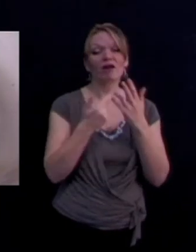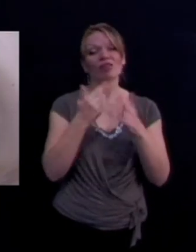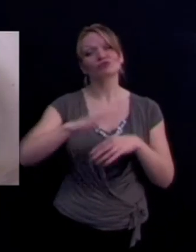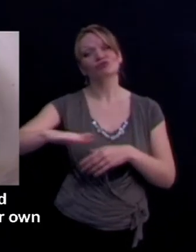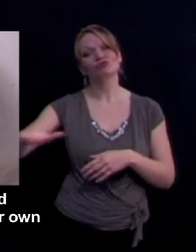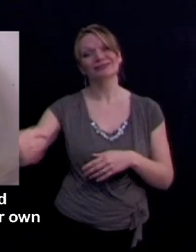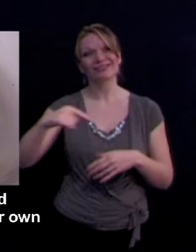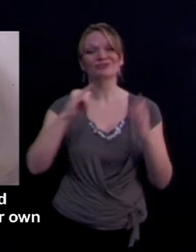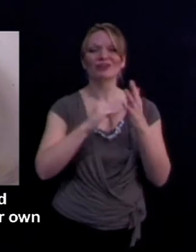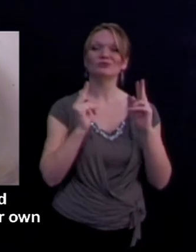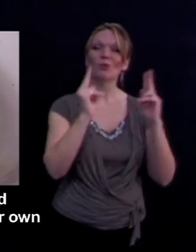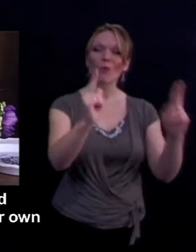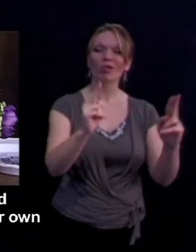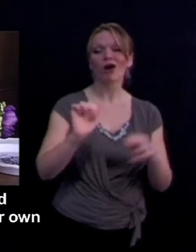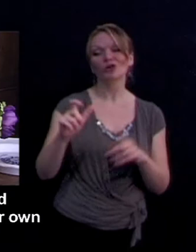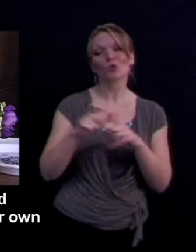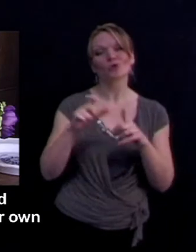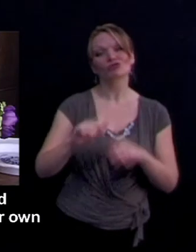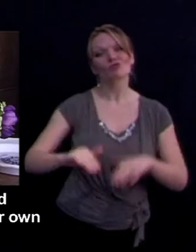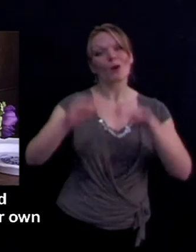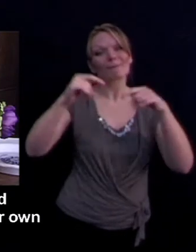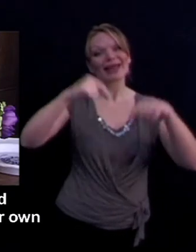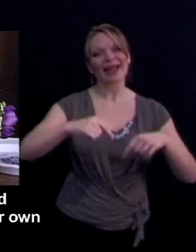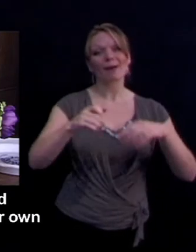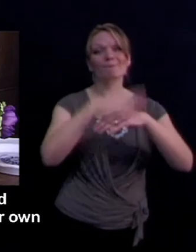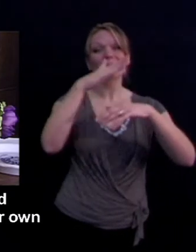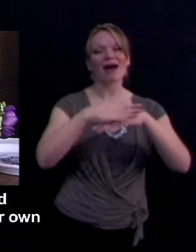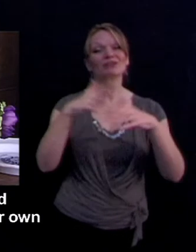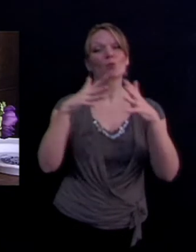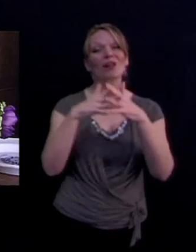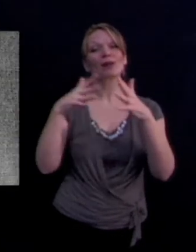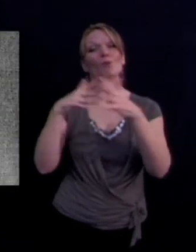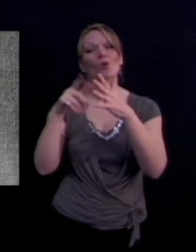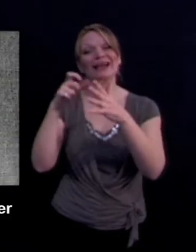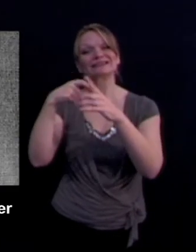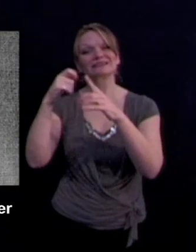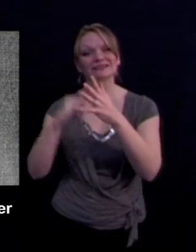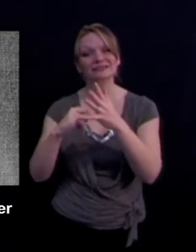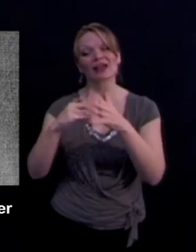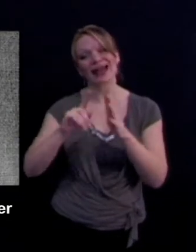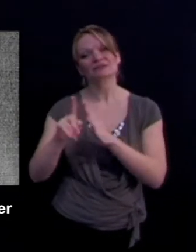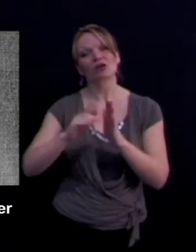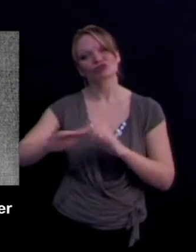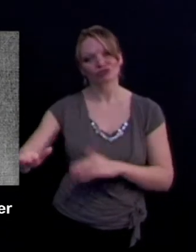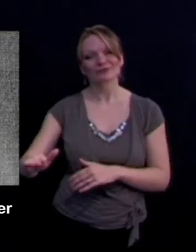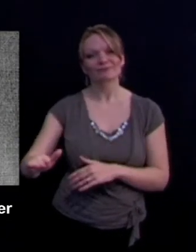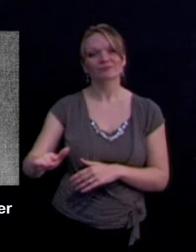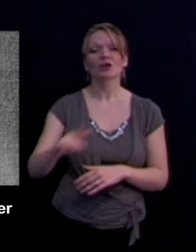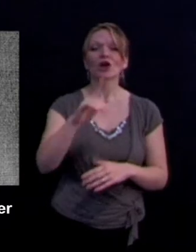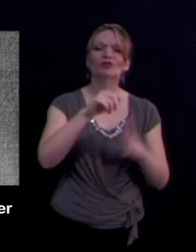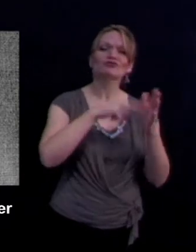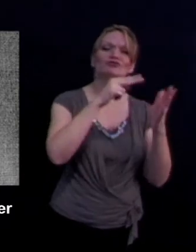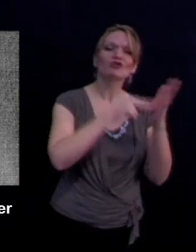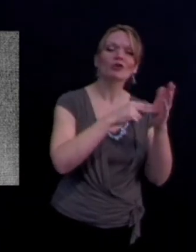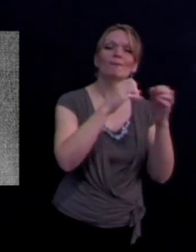Hall. Her daughter grew up here, married William Wicks, and had children of her own. John Bosley was a